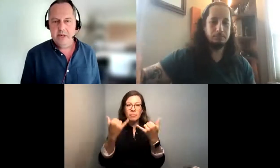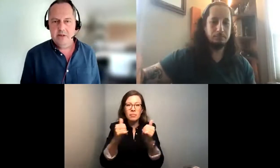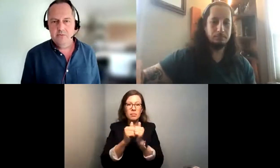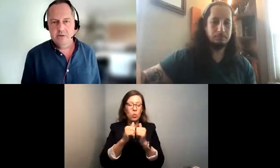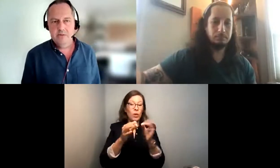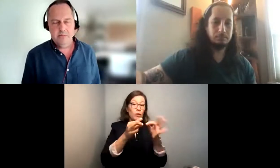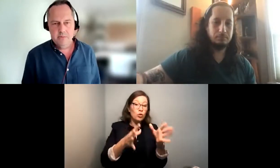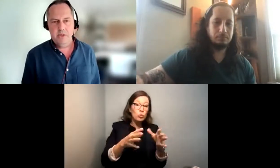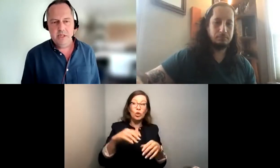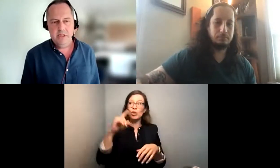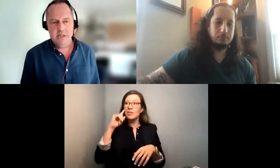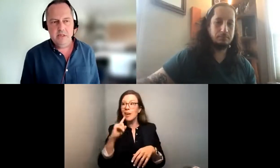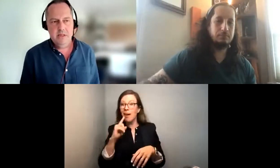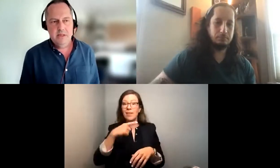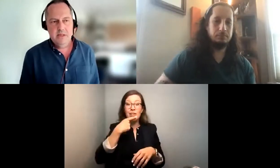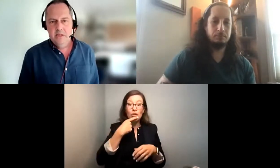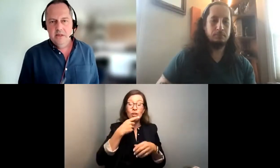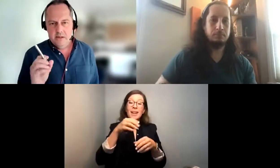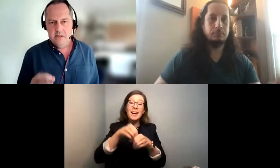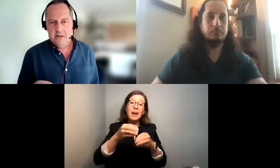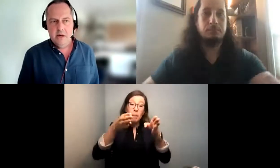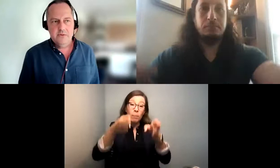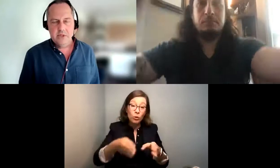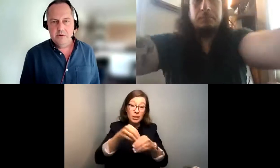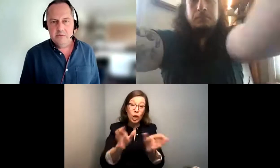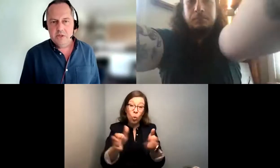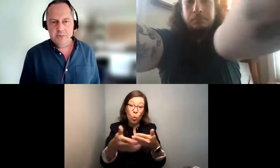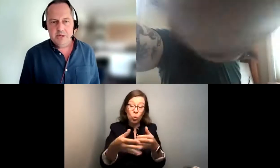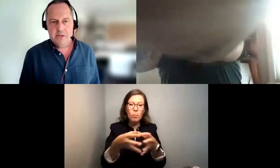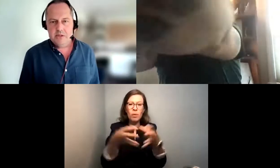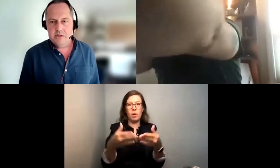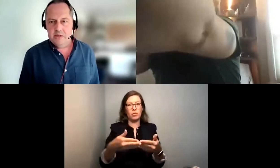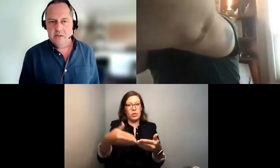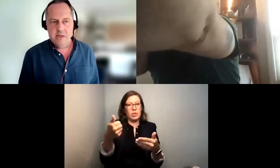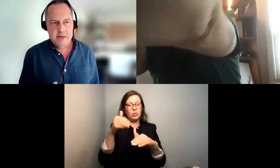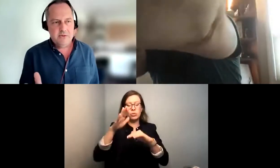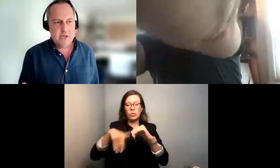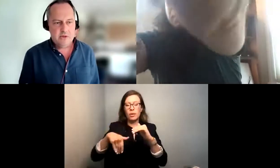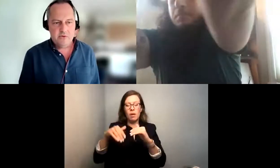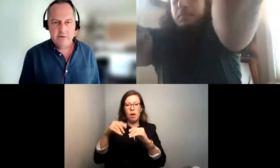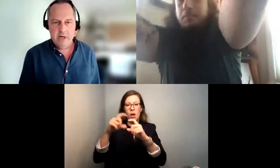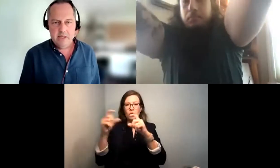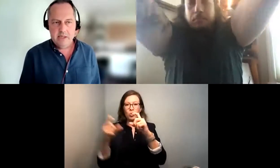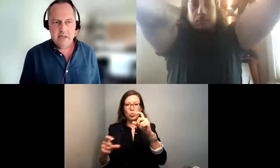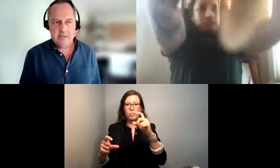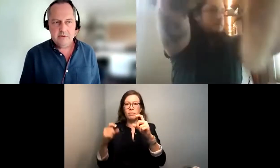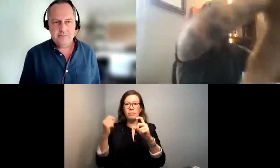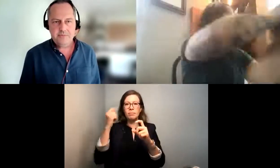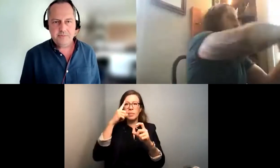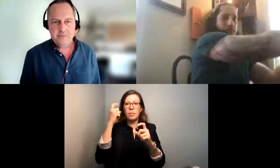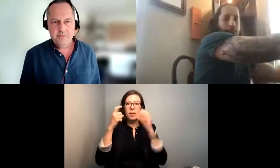I think in a room is much easier than over Zoom, just because the amount of screen real